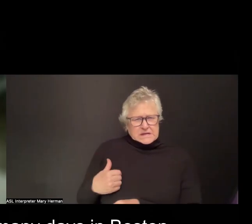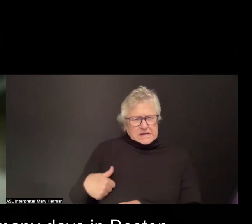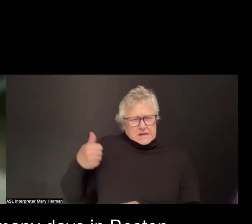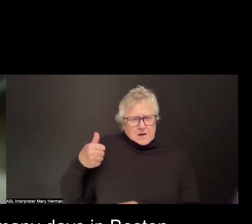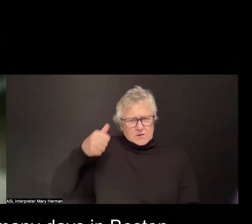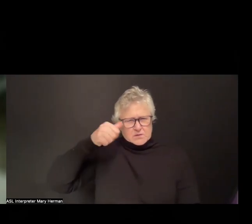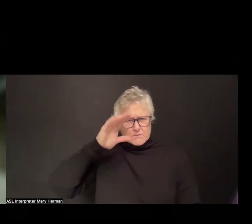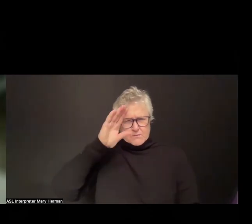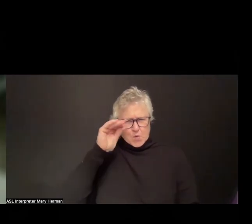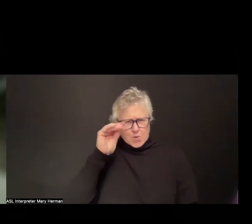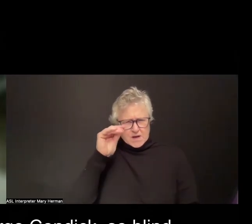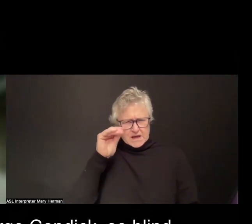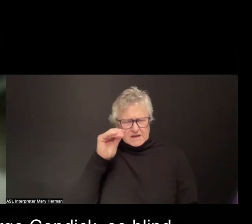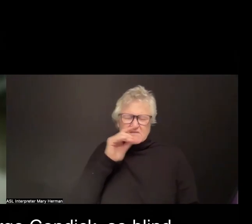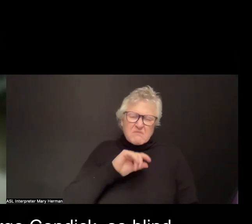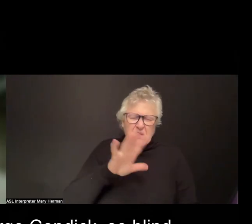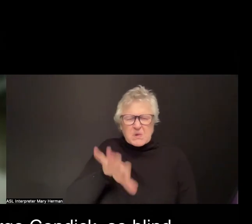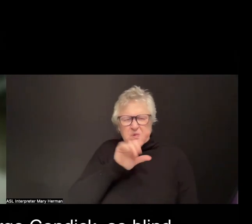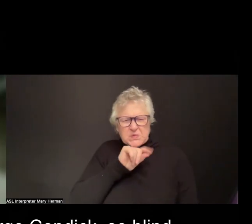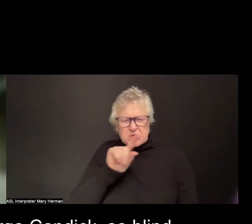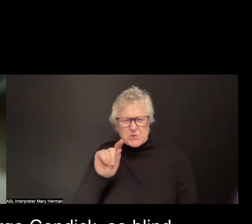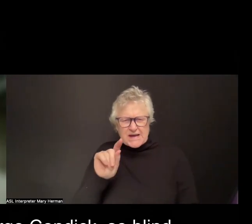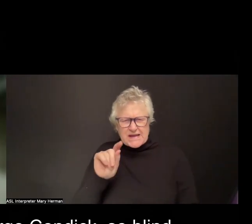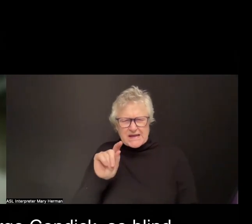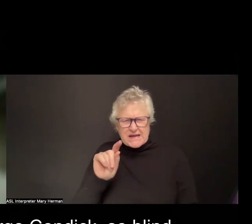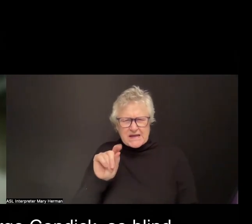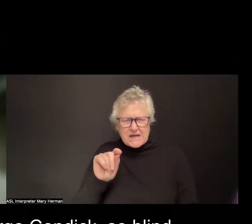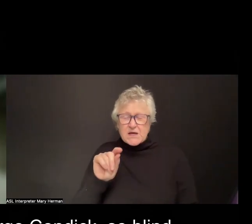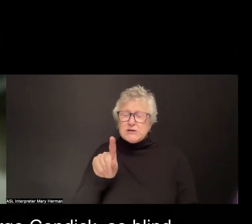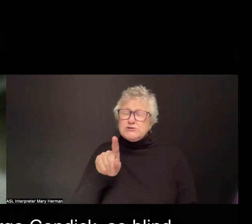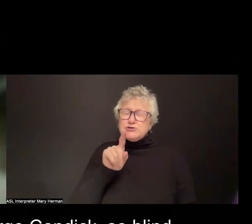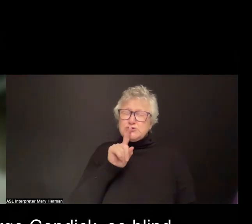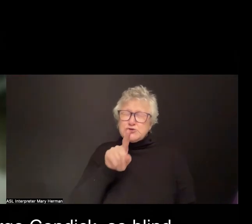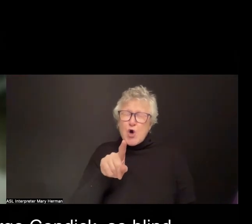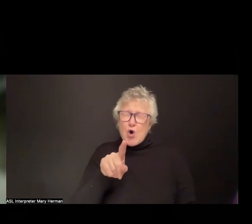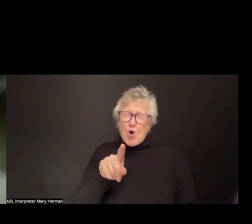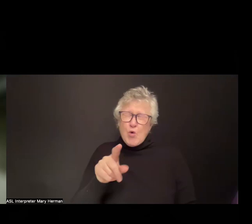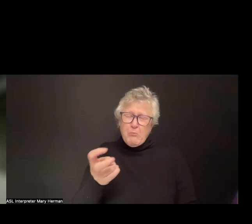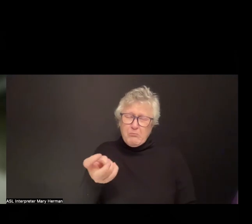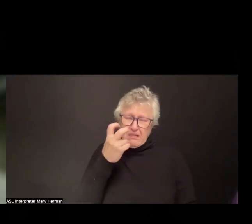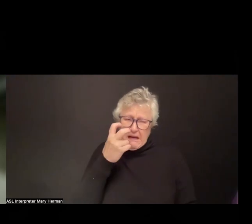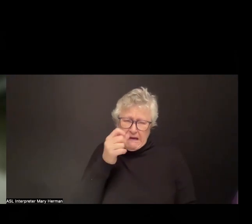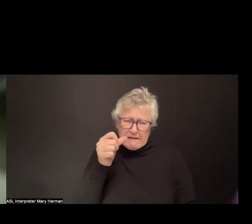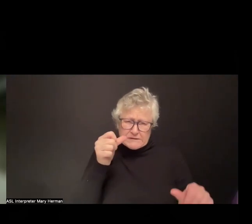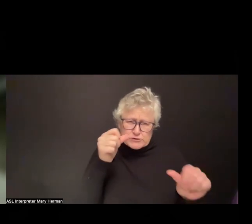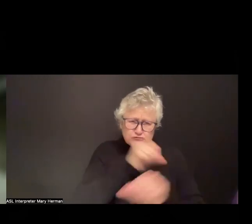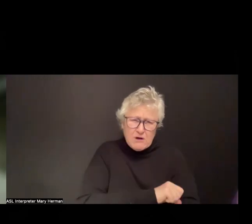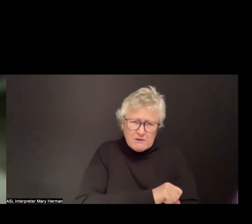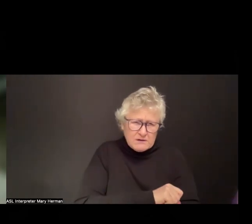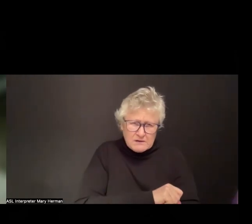as he passed me by. This would be George Condick, so blind drunk they hadn't even been able to hold a gun when they took the